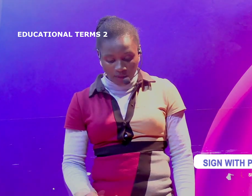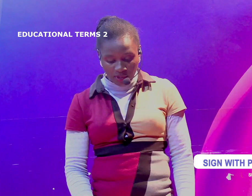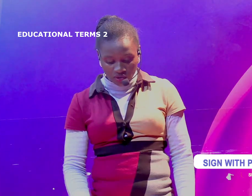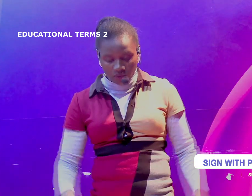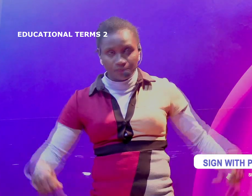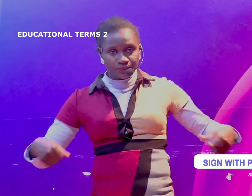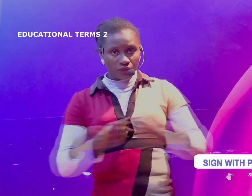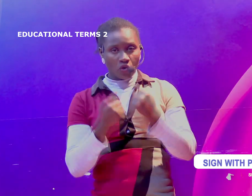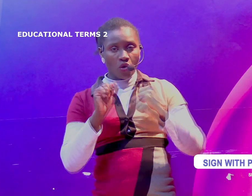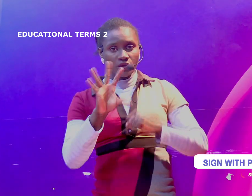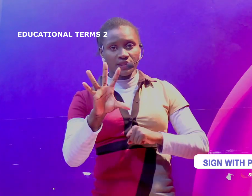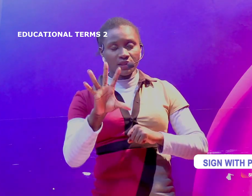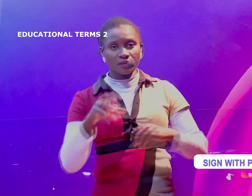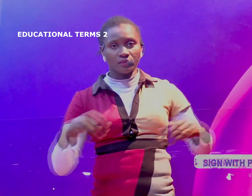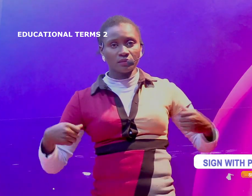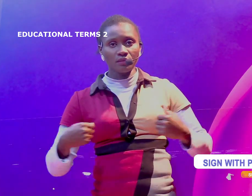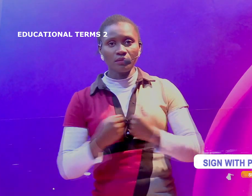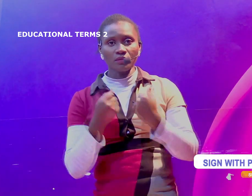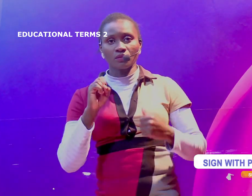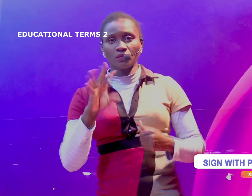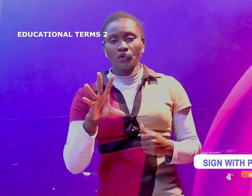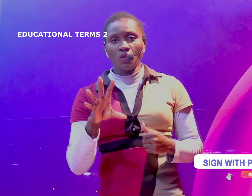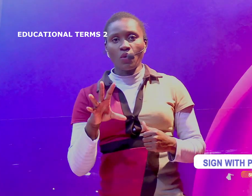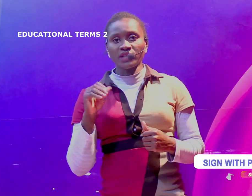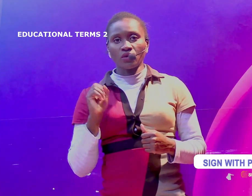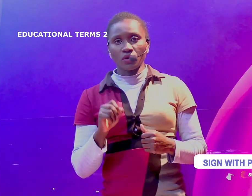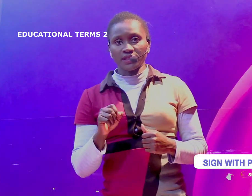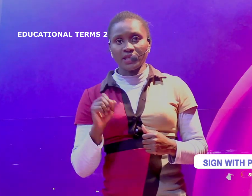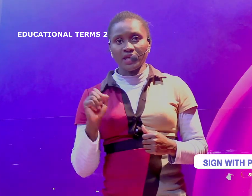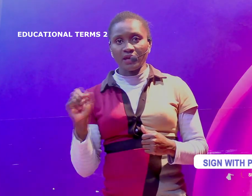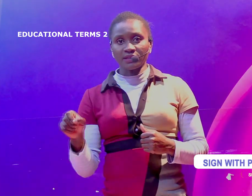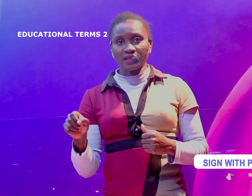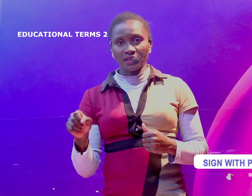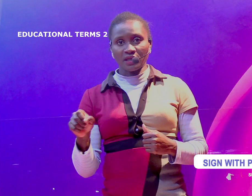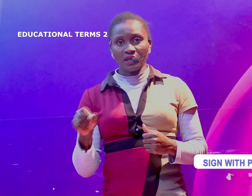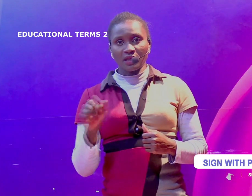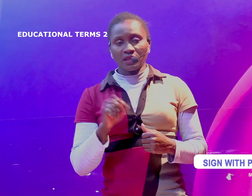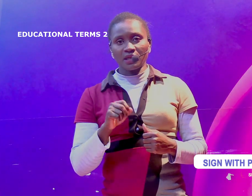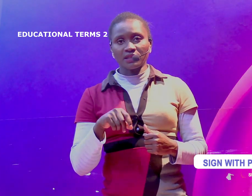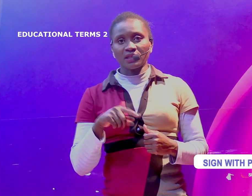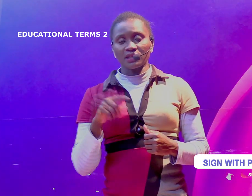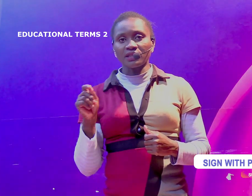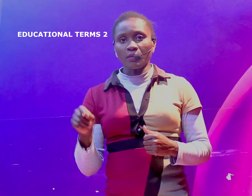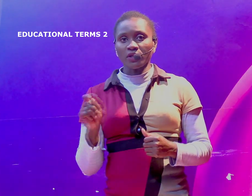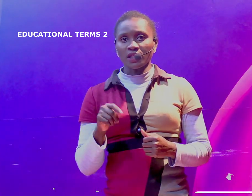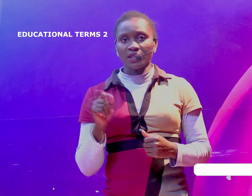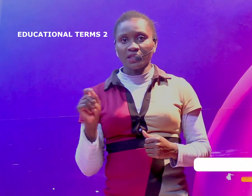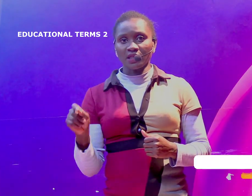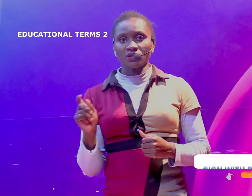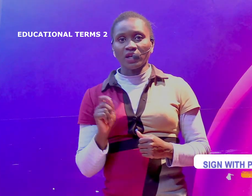So cause. What caused the accident? That is an example in a sentence so you can